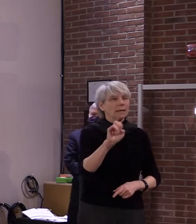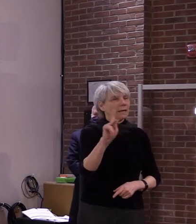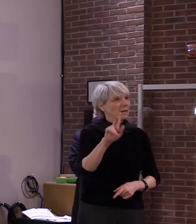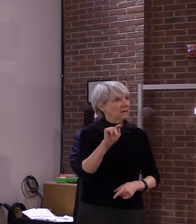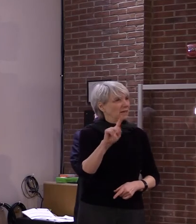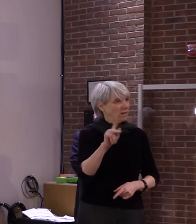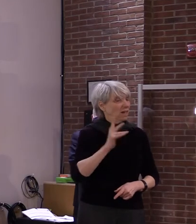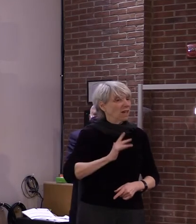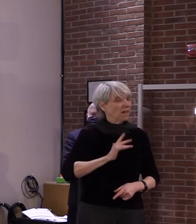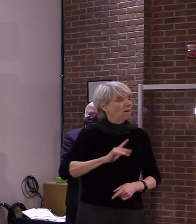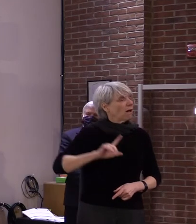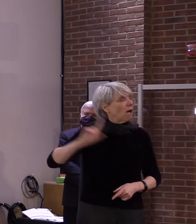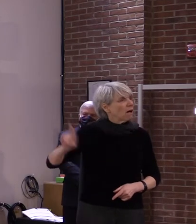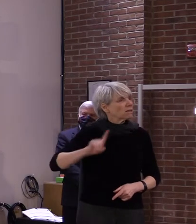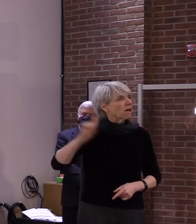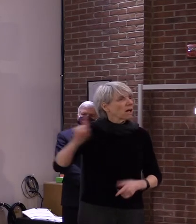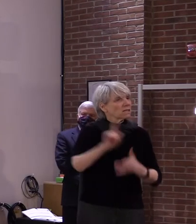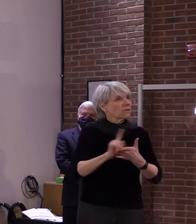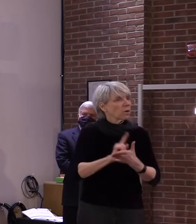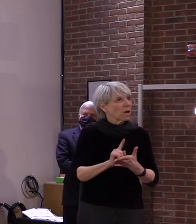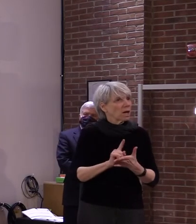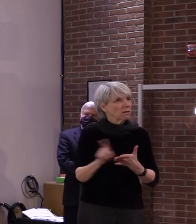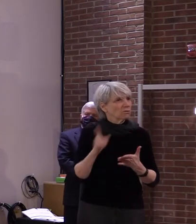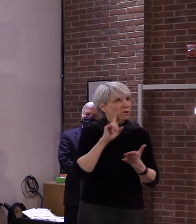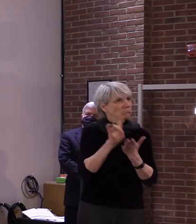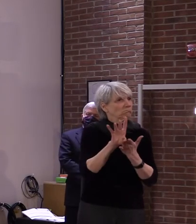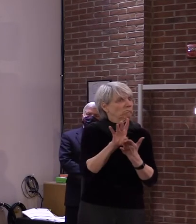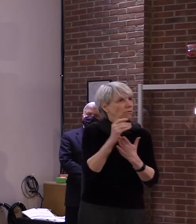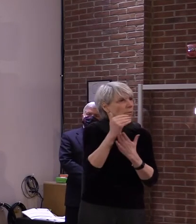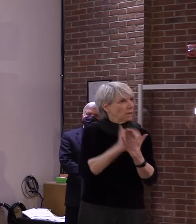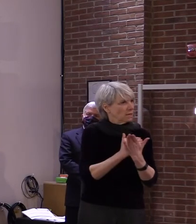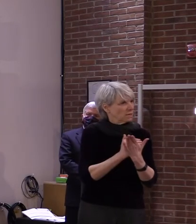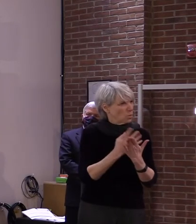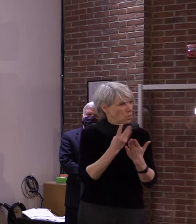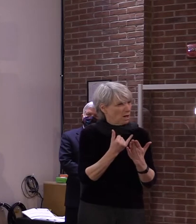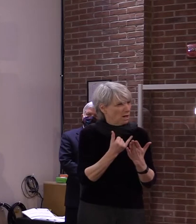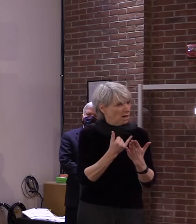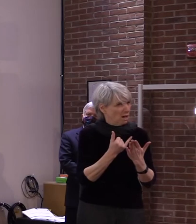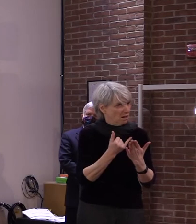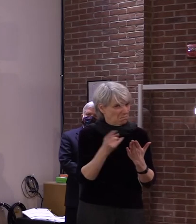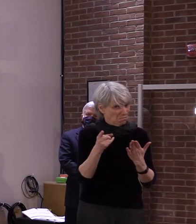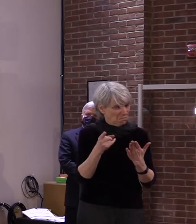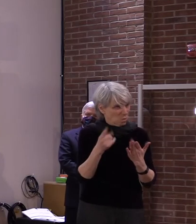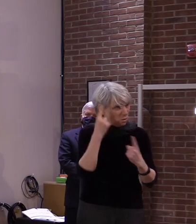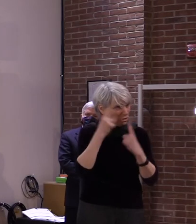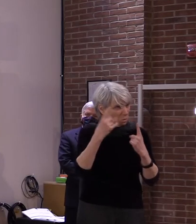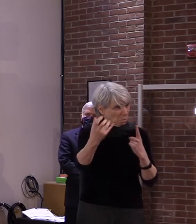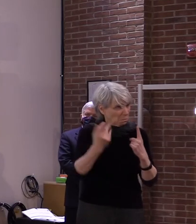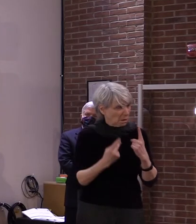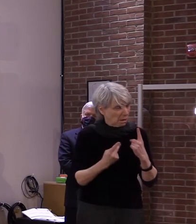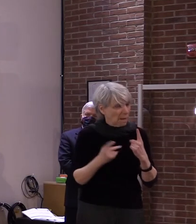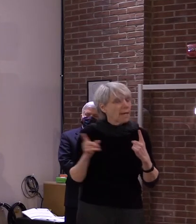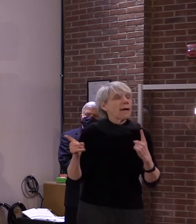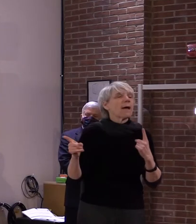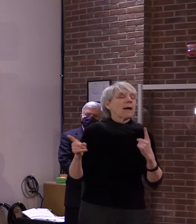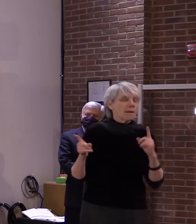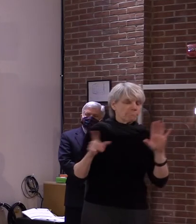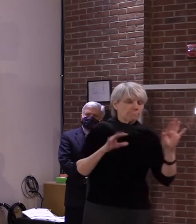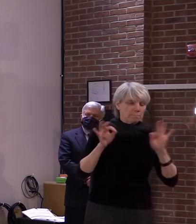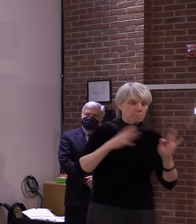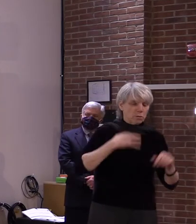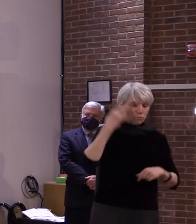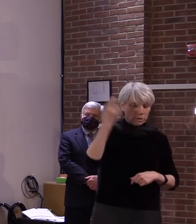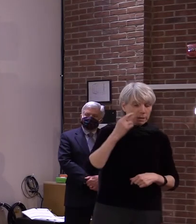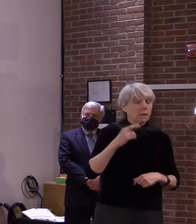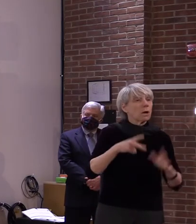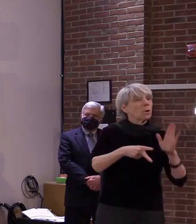sure um here's uh from my perspective we try to provide these press briefings twice a week as you